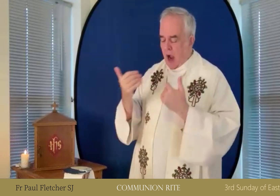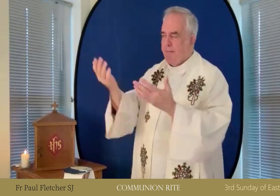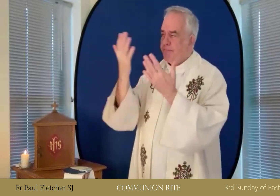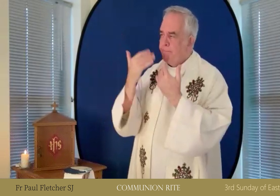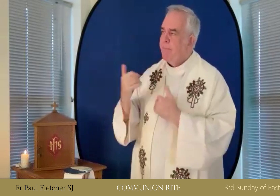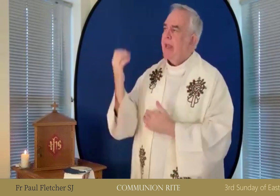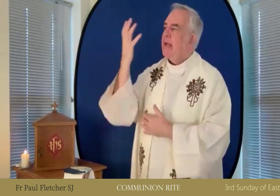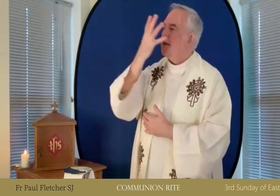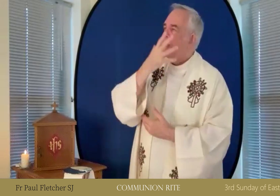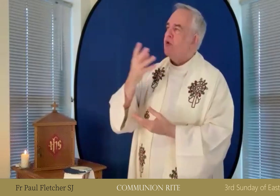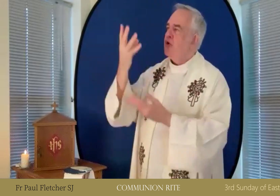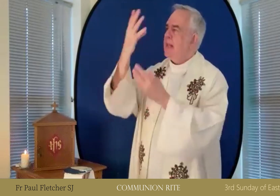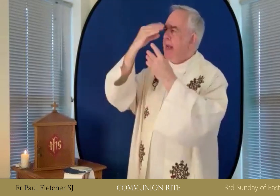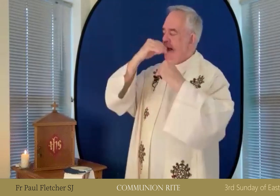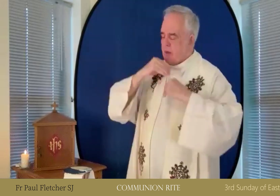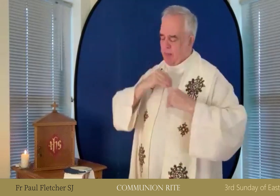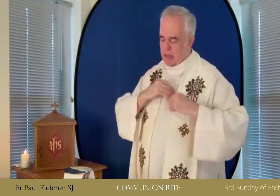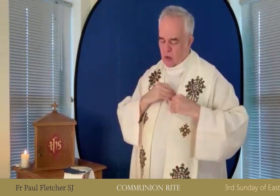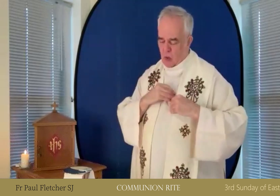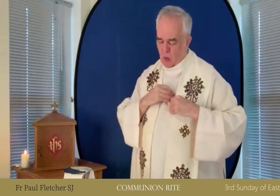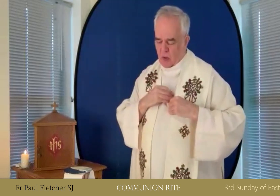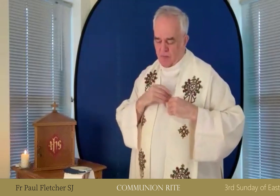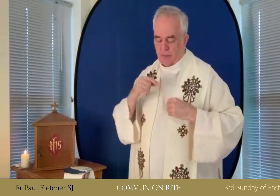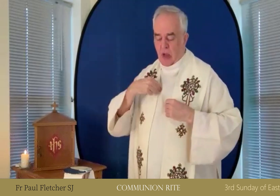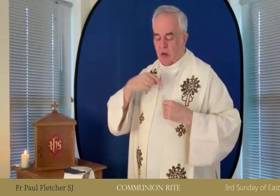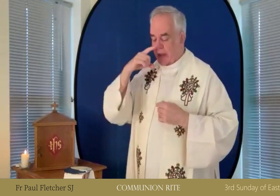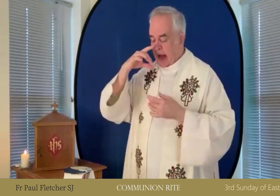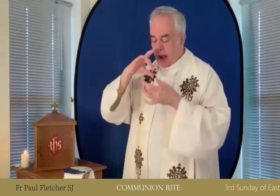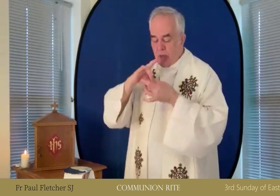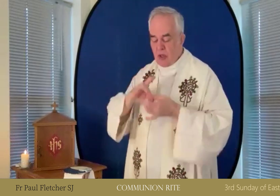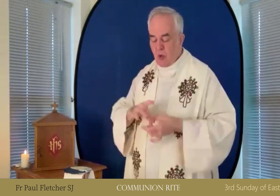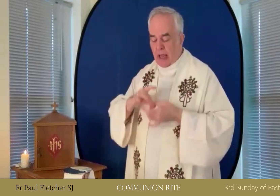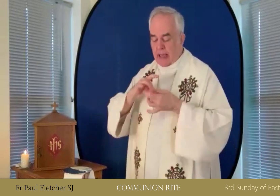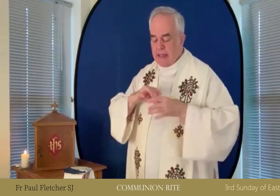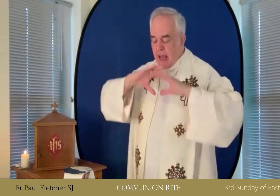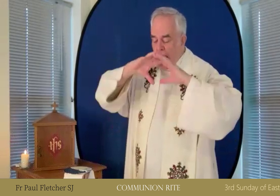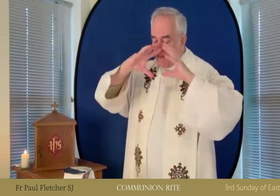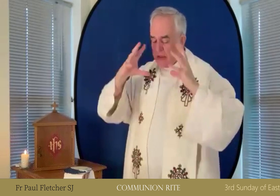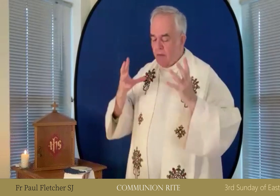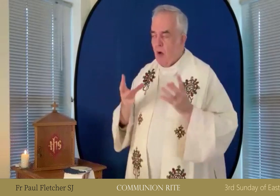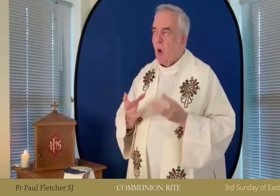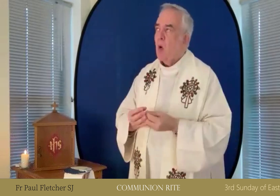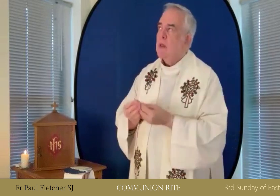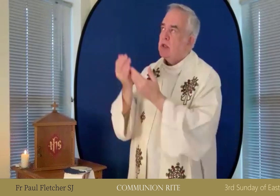come spiritually into my soul, so that I may unite myself wholly to